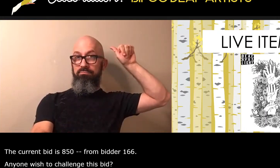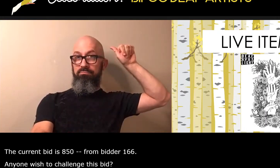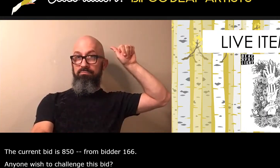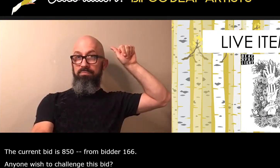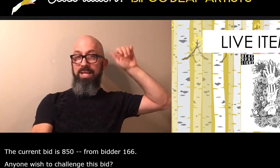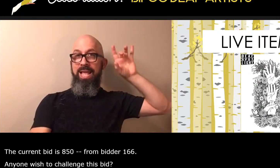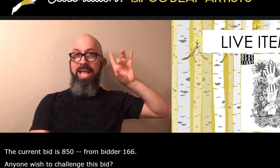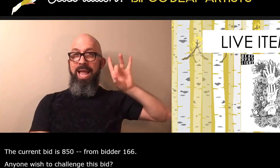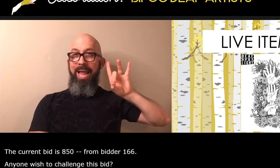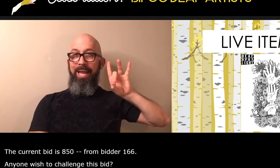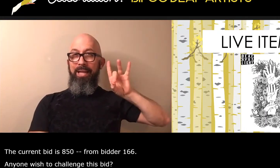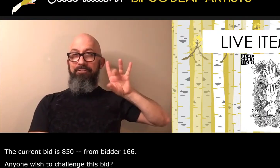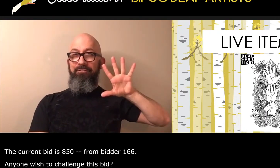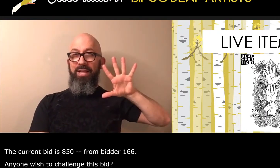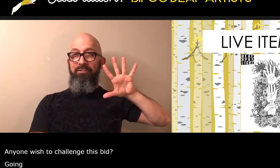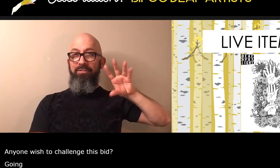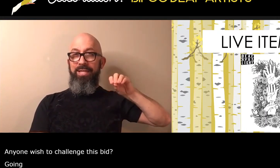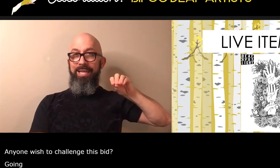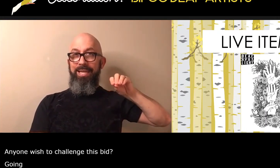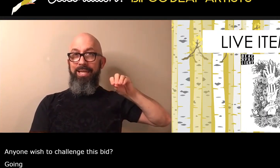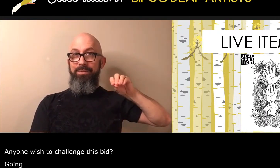Going once.